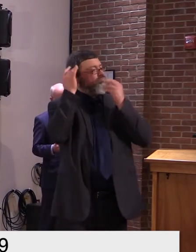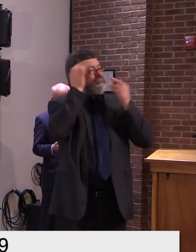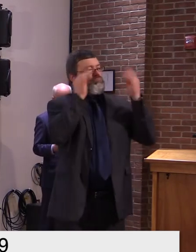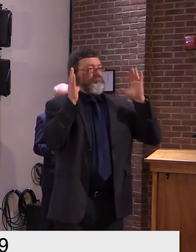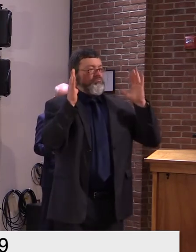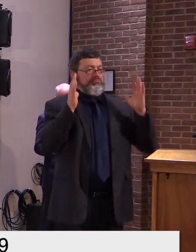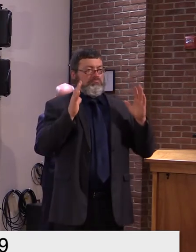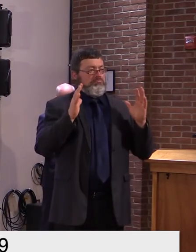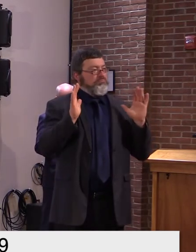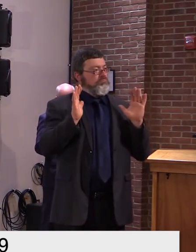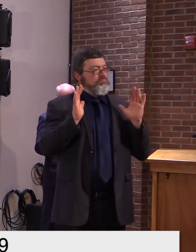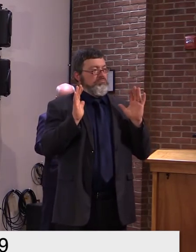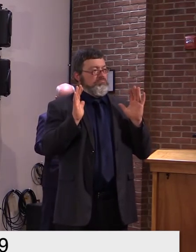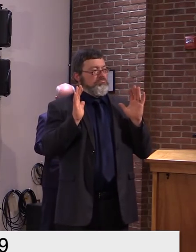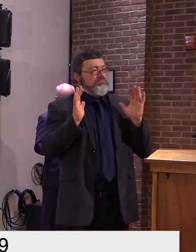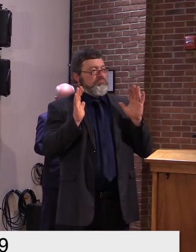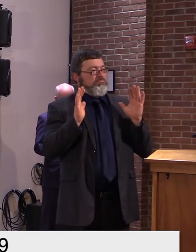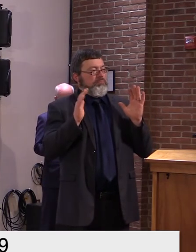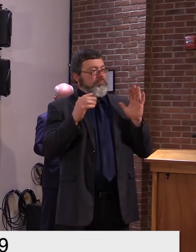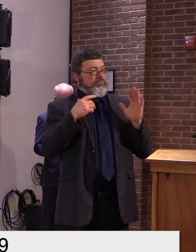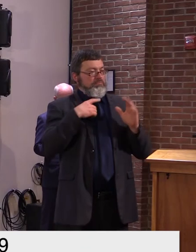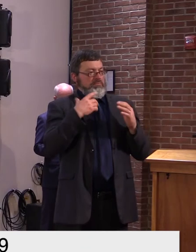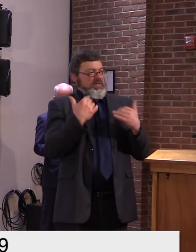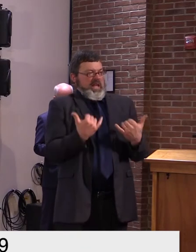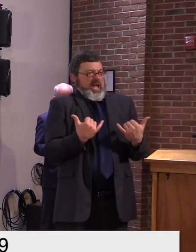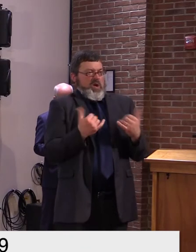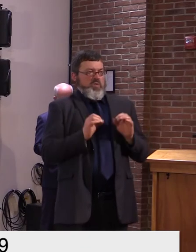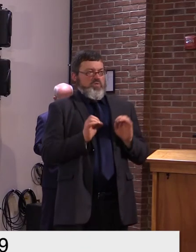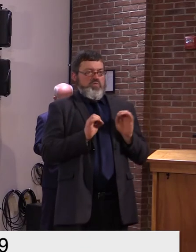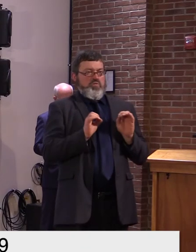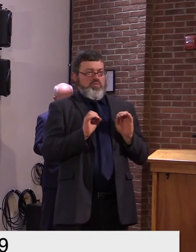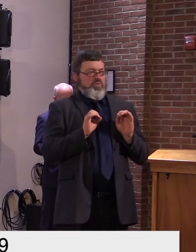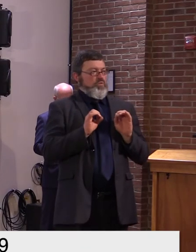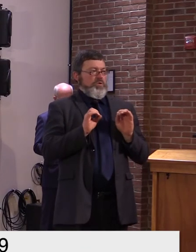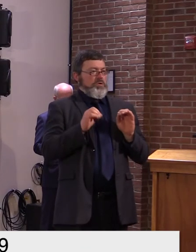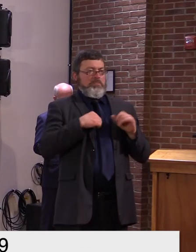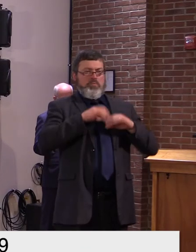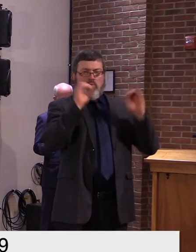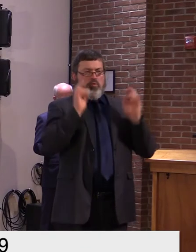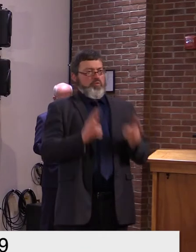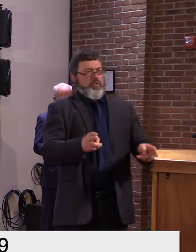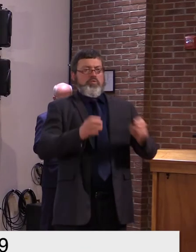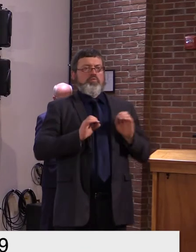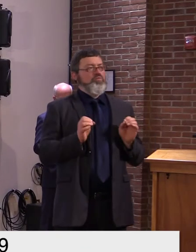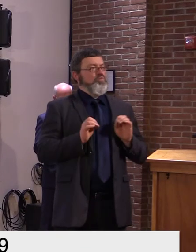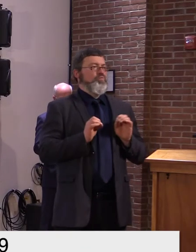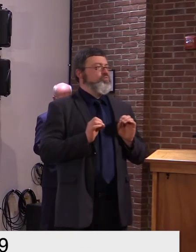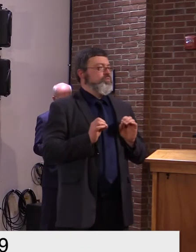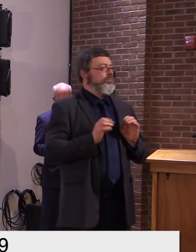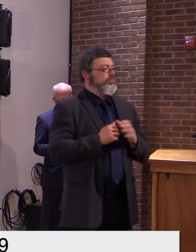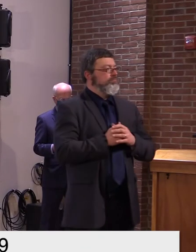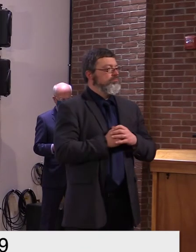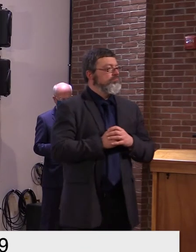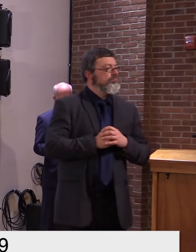of those. But at this point in time, I have not done anything in terms of pardoning anyone.